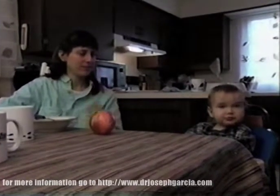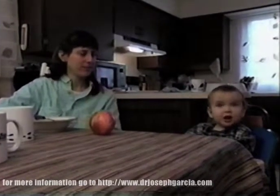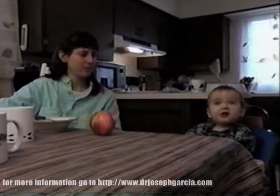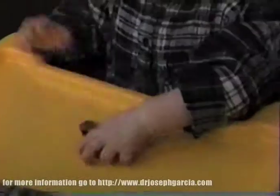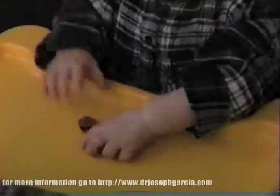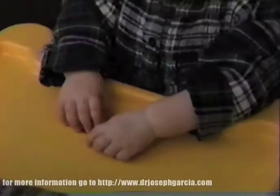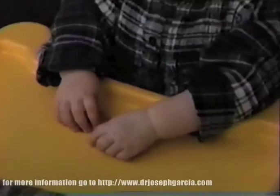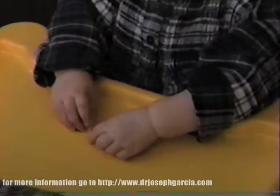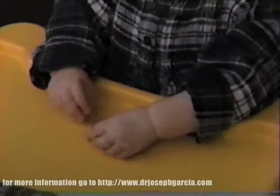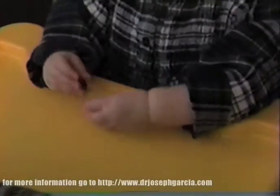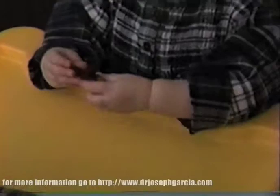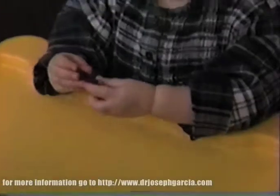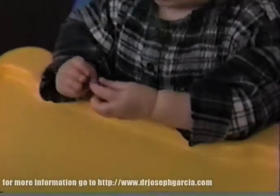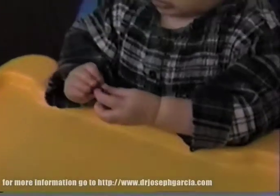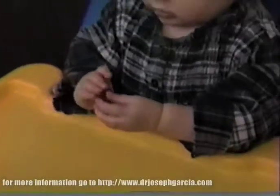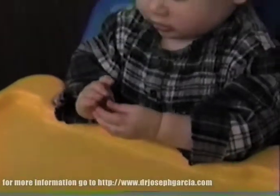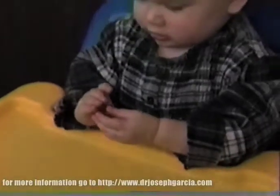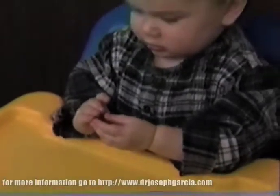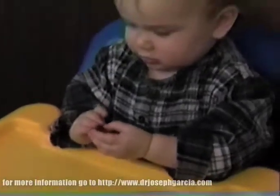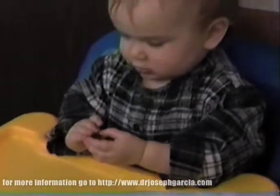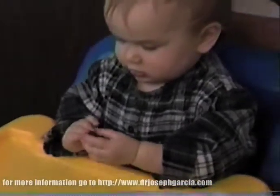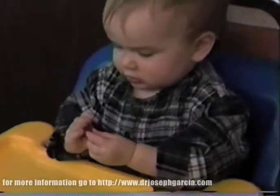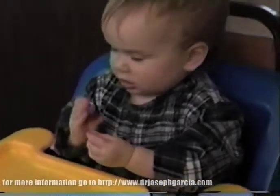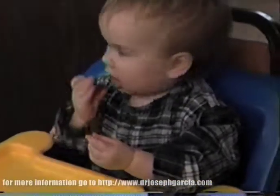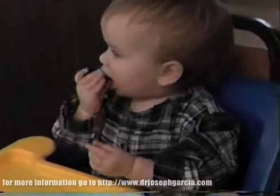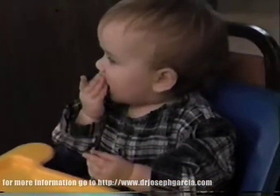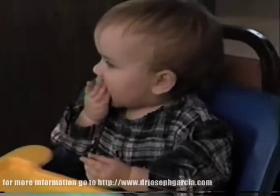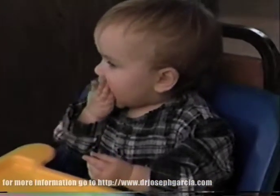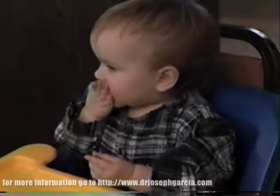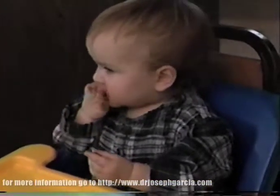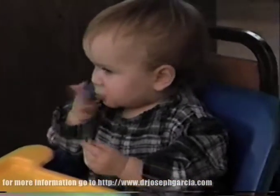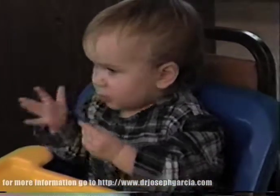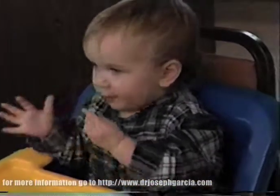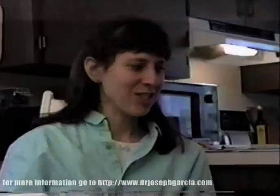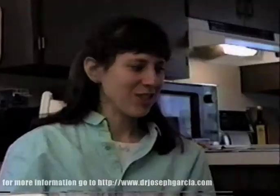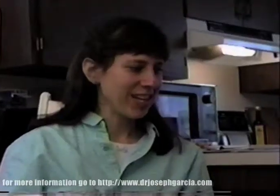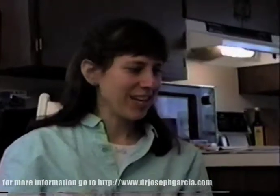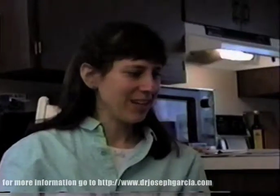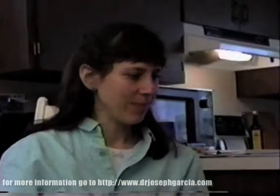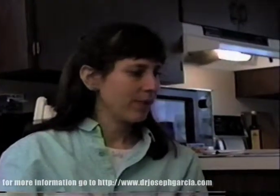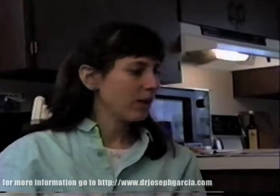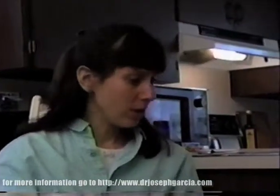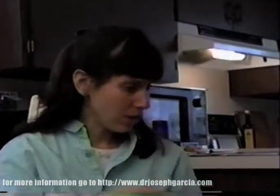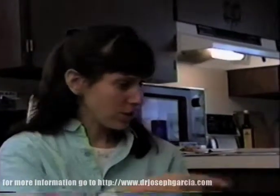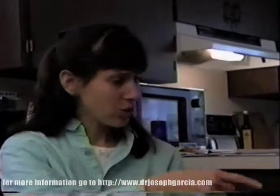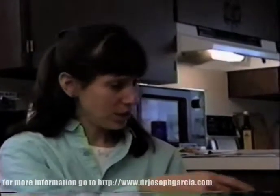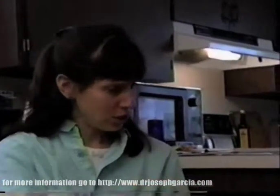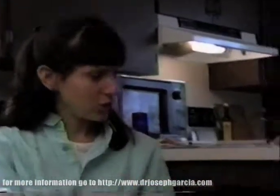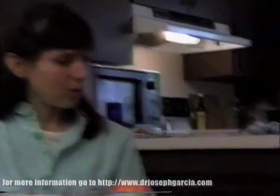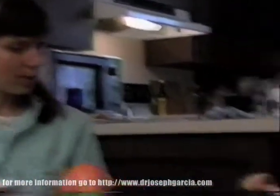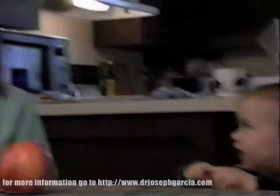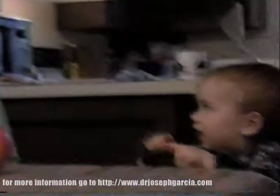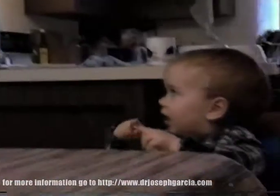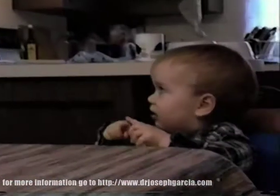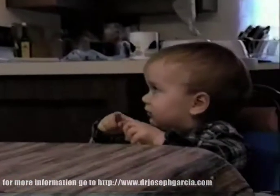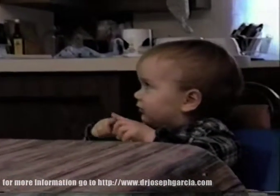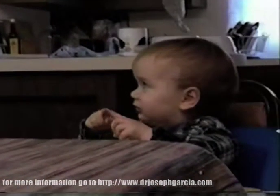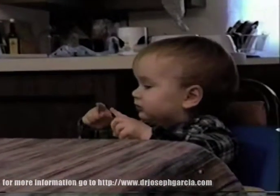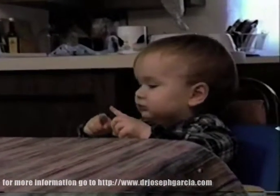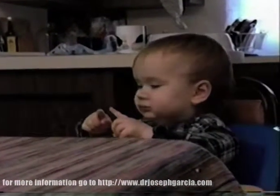in verbal speech. We had shown her the sign for hurt later that day, yesterday. Hurt, Good she's girl. showing you, yes. You